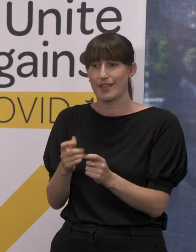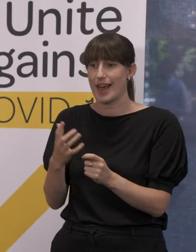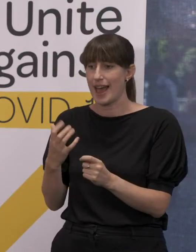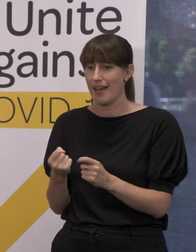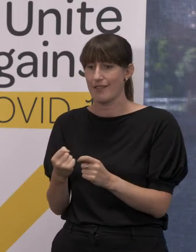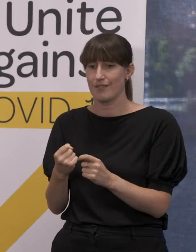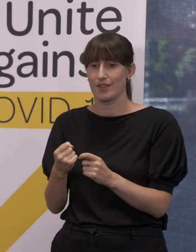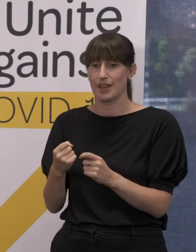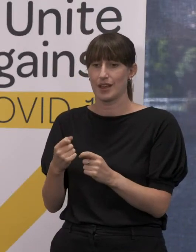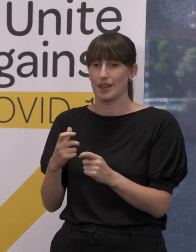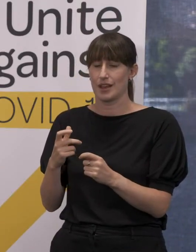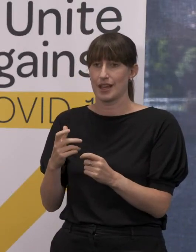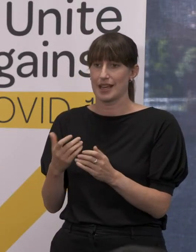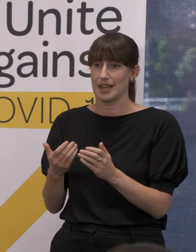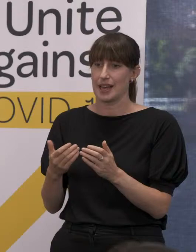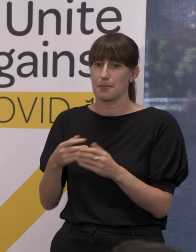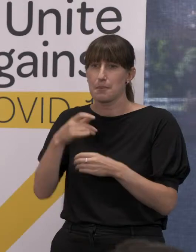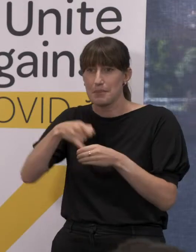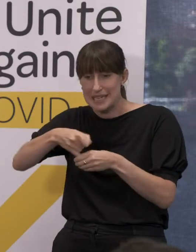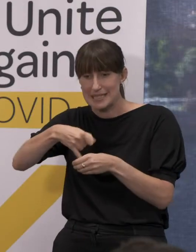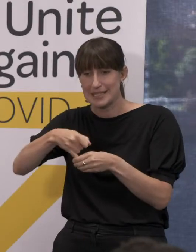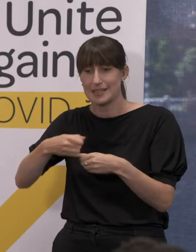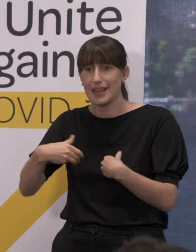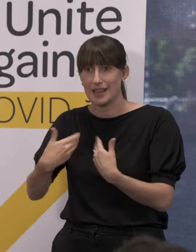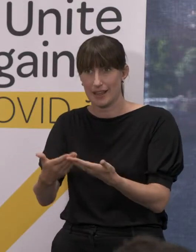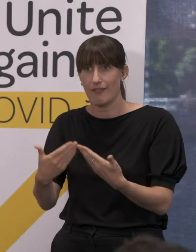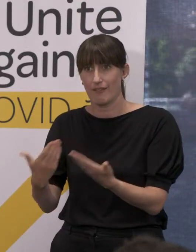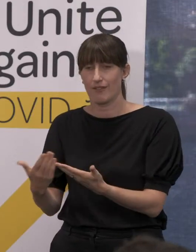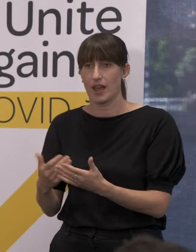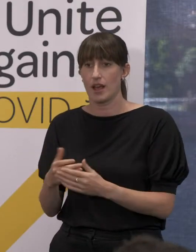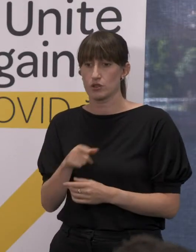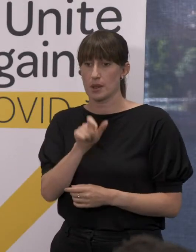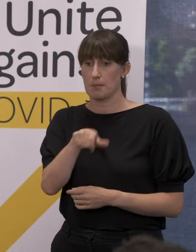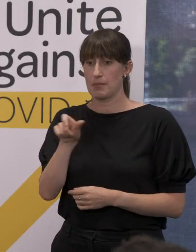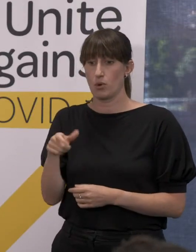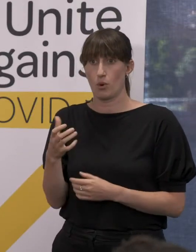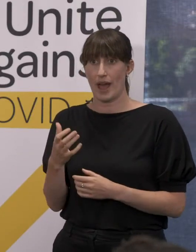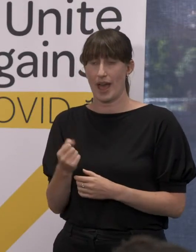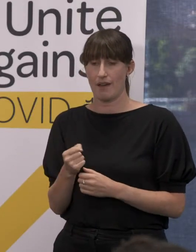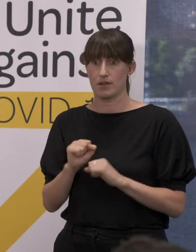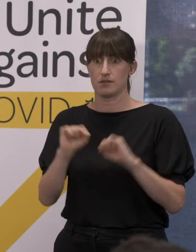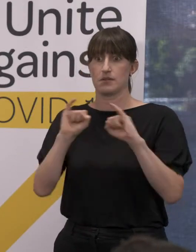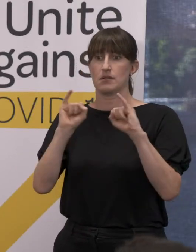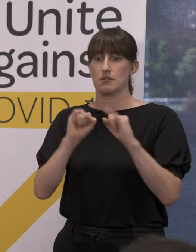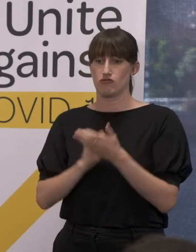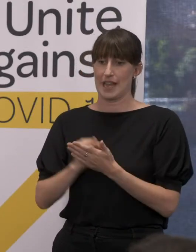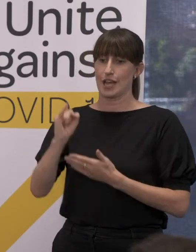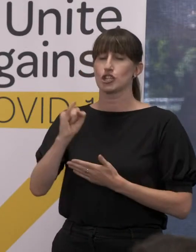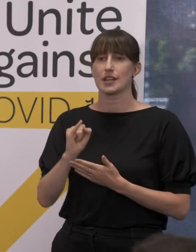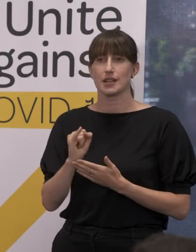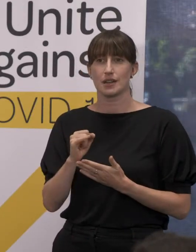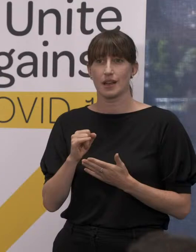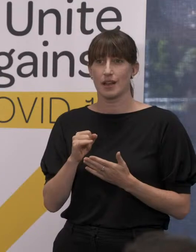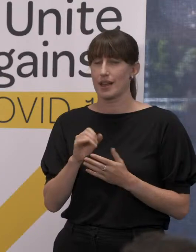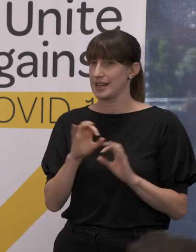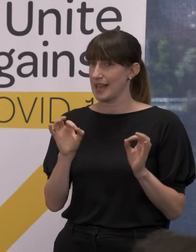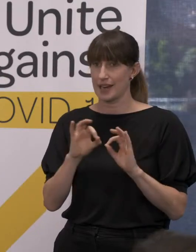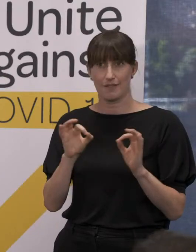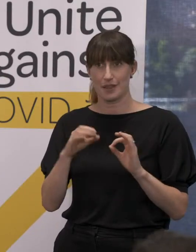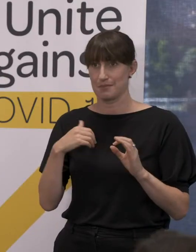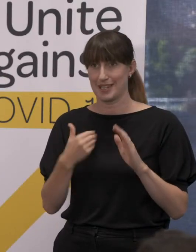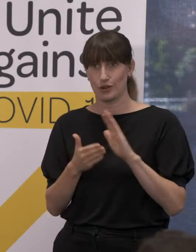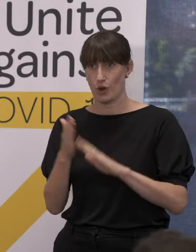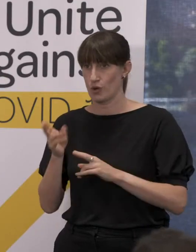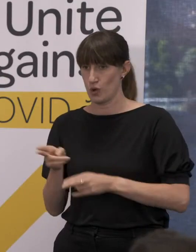of these people required hospitalisation, and they recovered from the reaction they had. You provided a range of advice to the government about